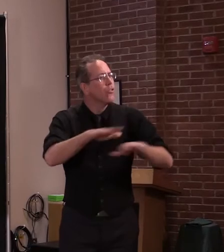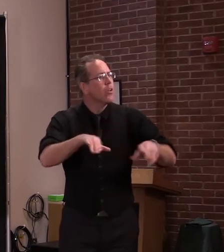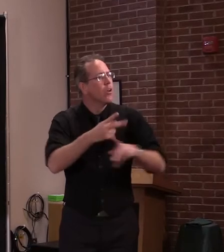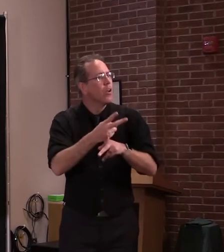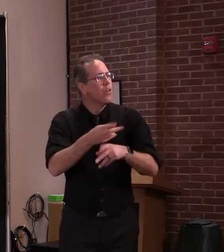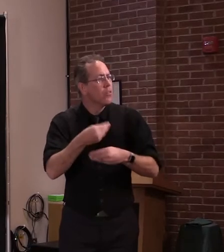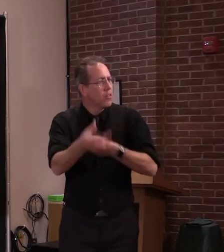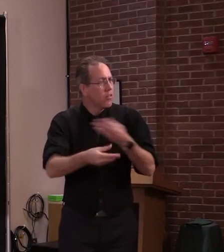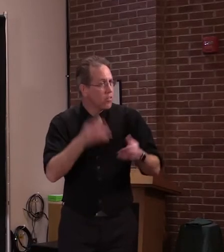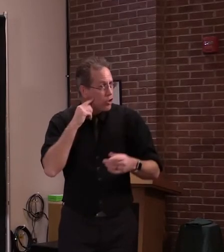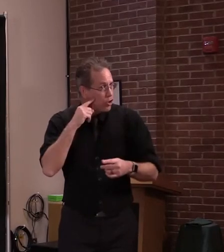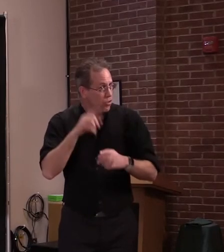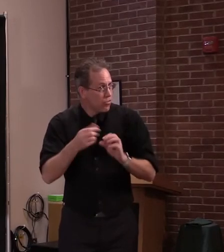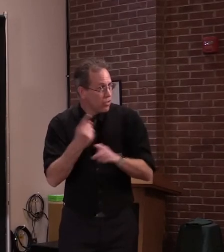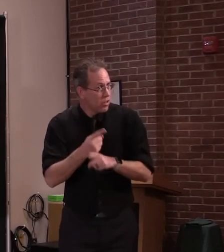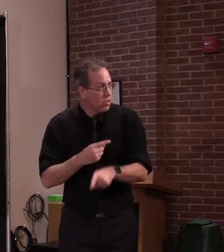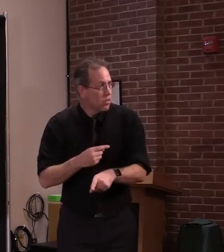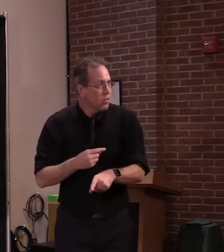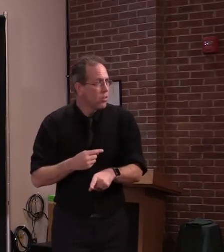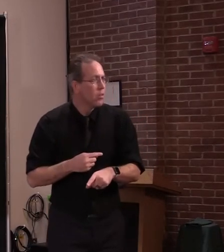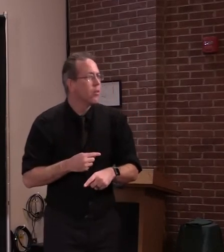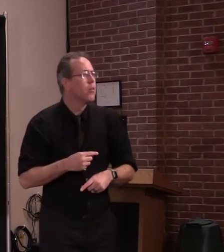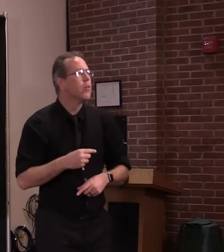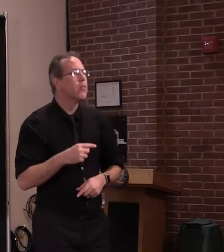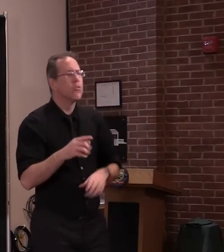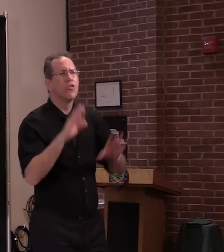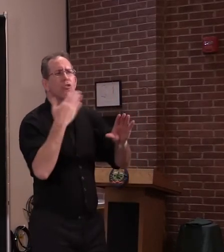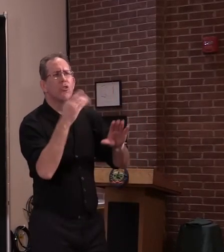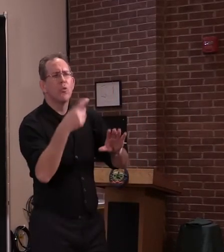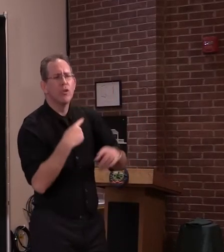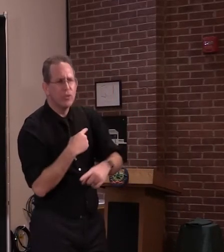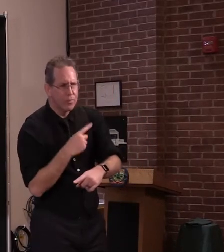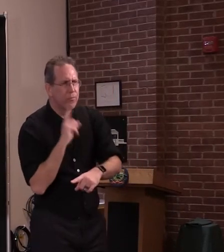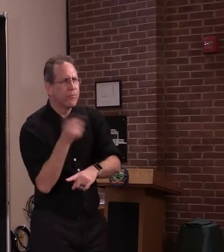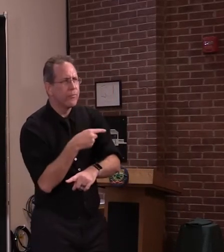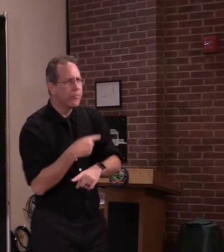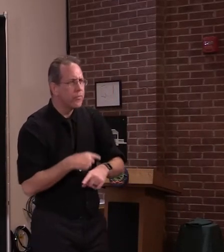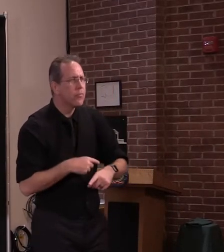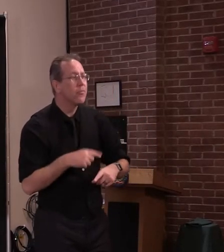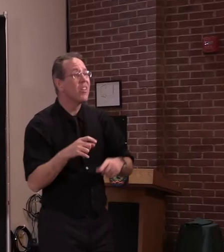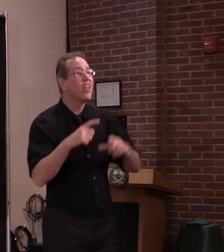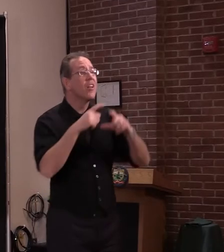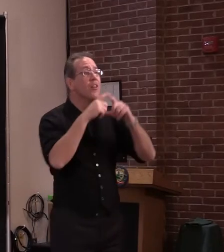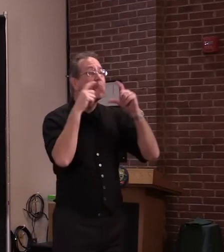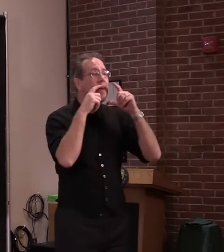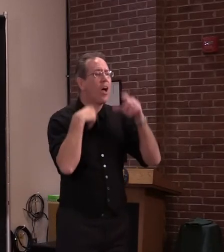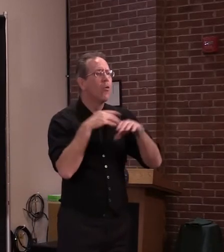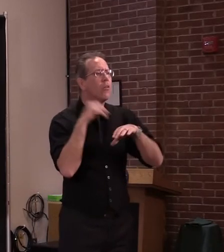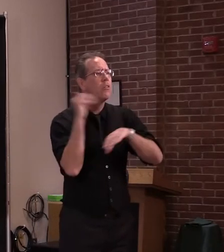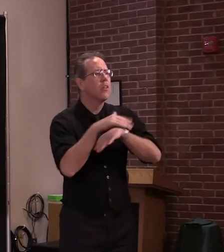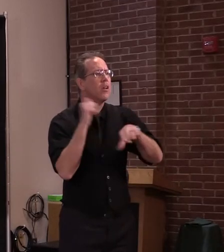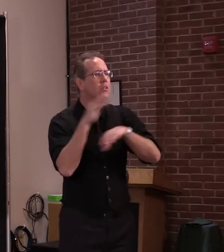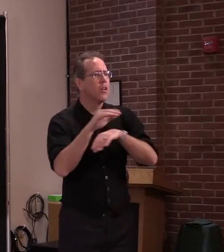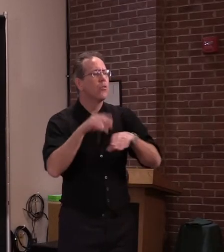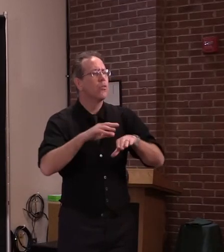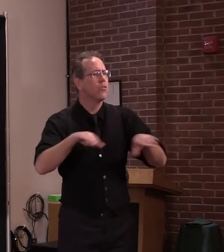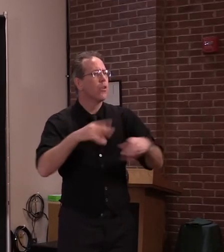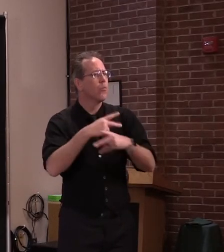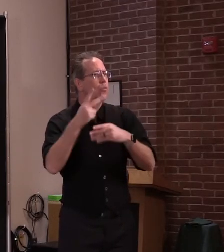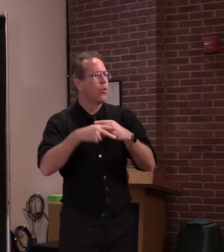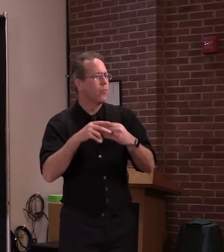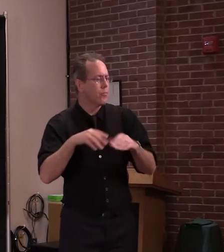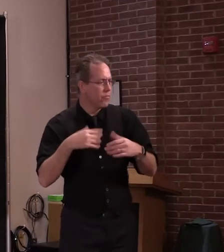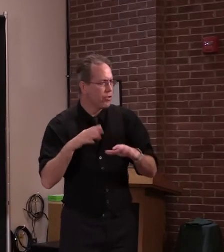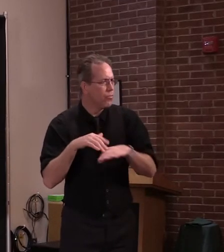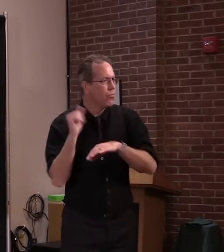Yeah, great question. We are working on a mask distribution sort of enhancement to what has happened in the past. That